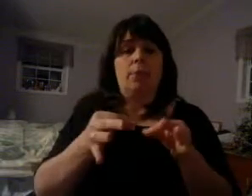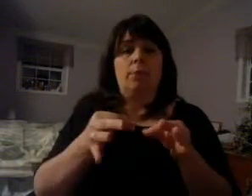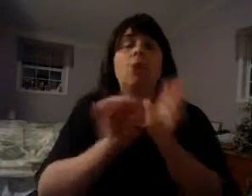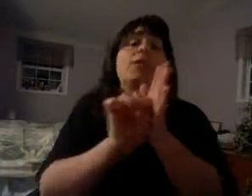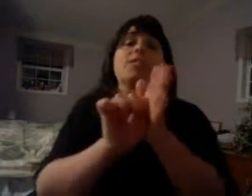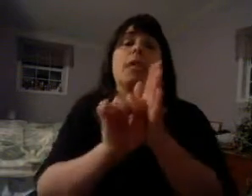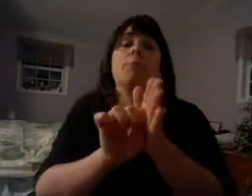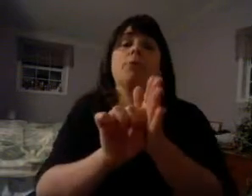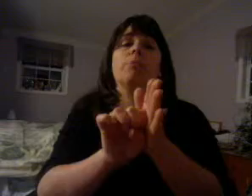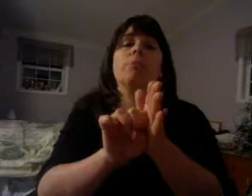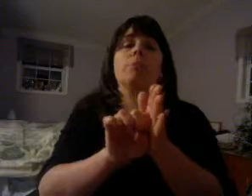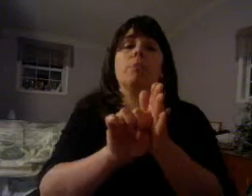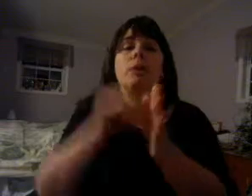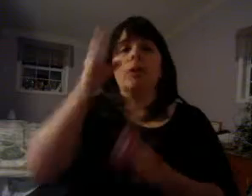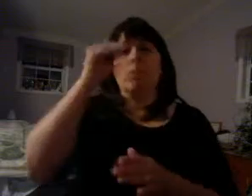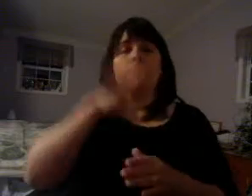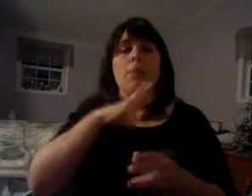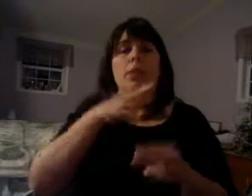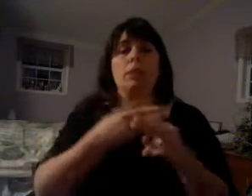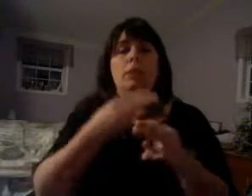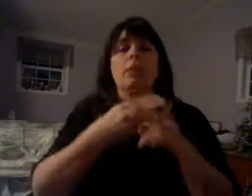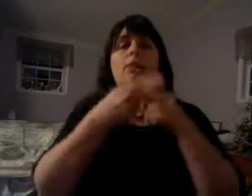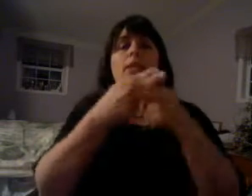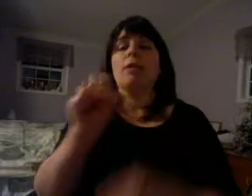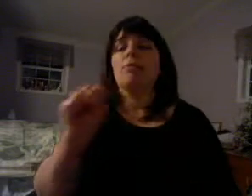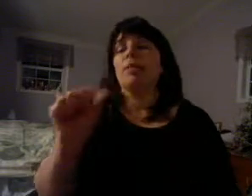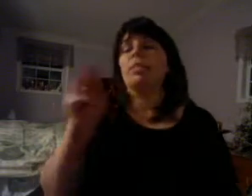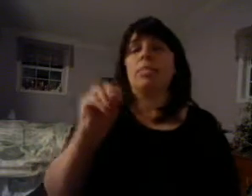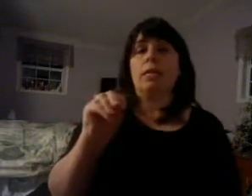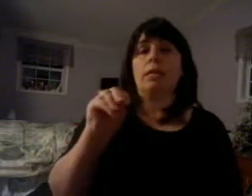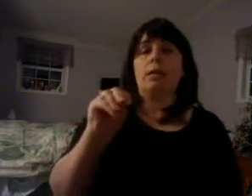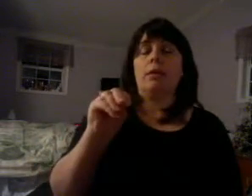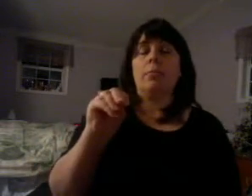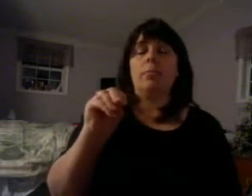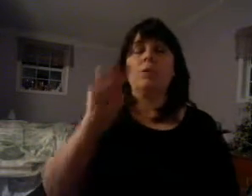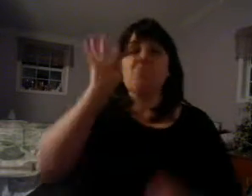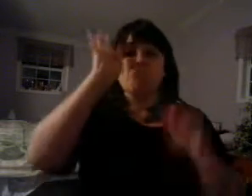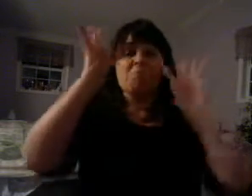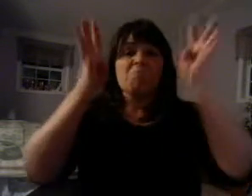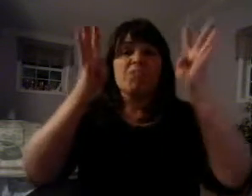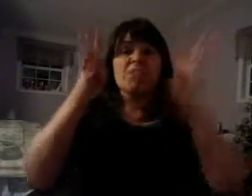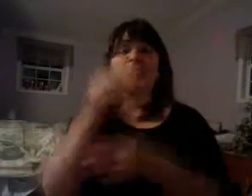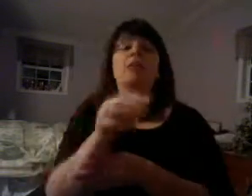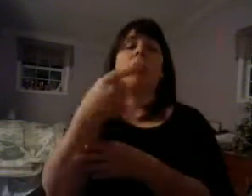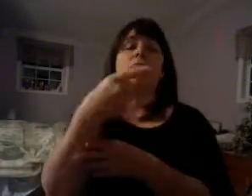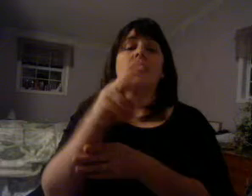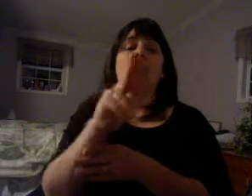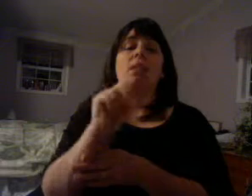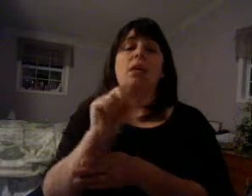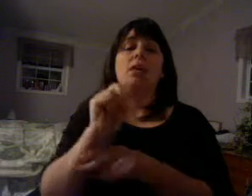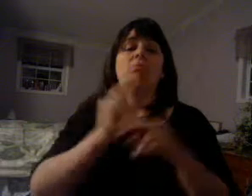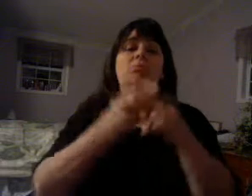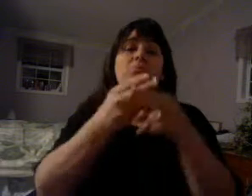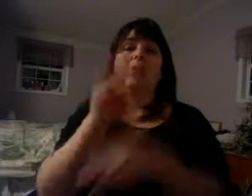pistol, the gun you see in all the cowboy movies, the Colt 45. There was, in fact, a phrase and an expression back then that